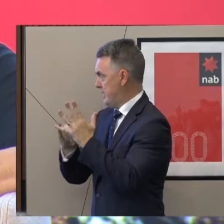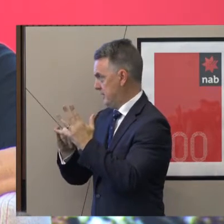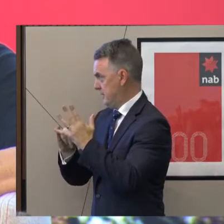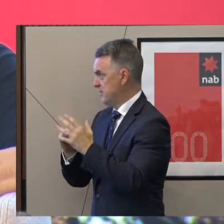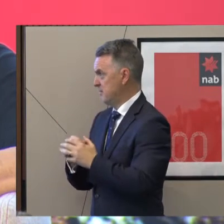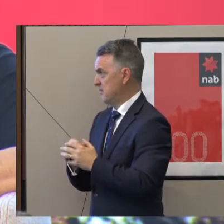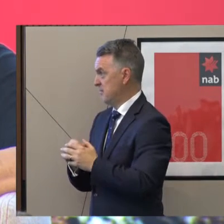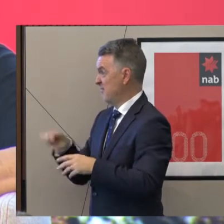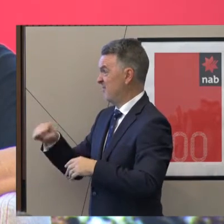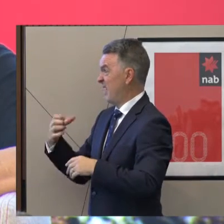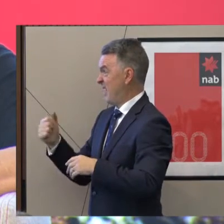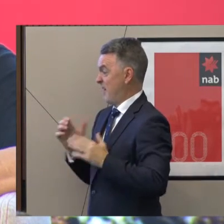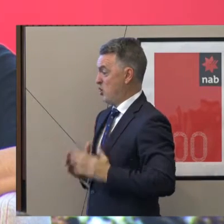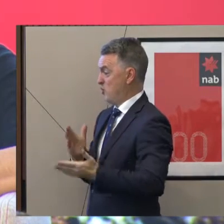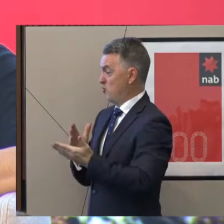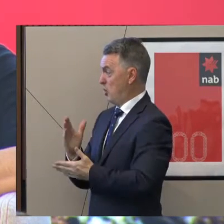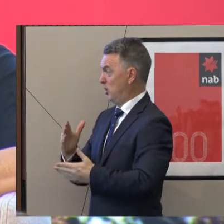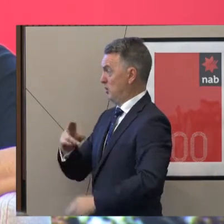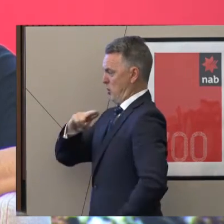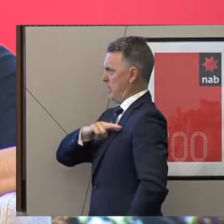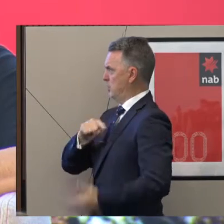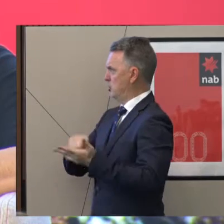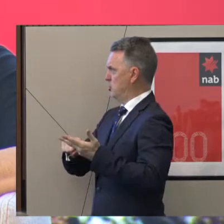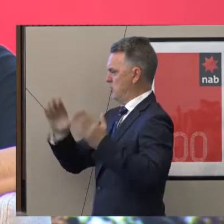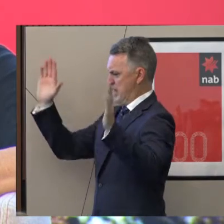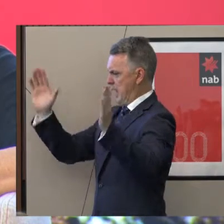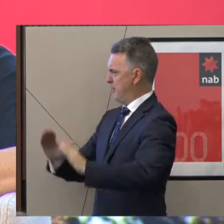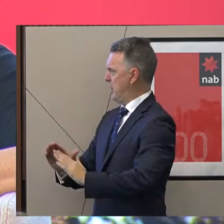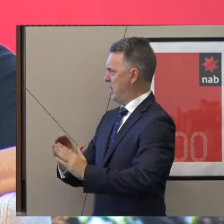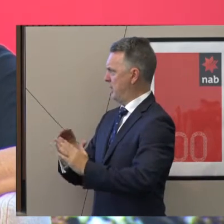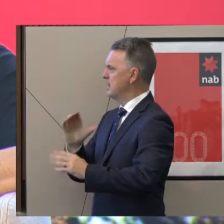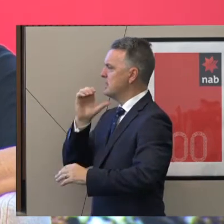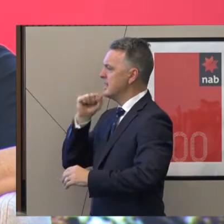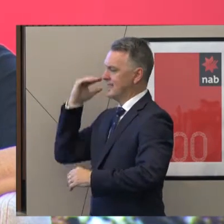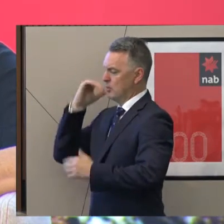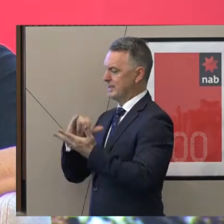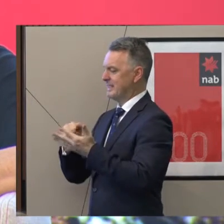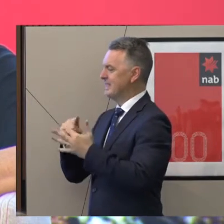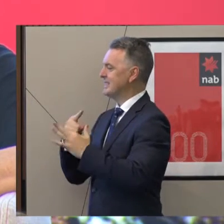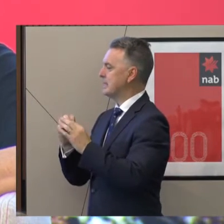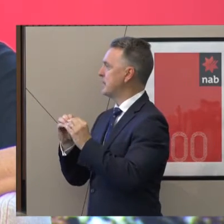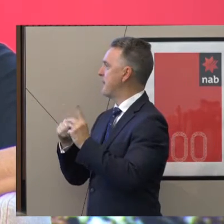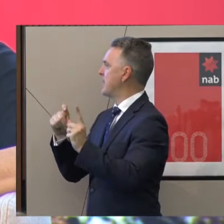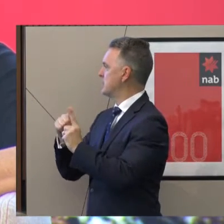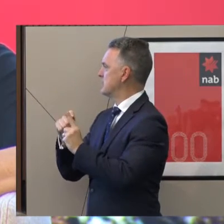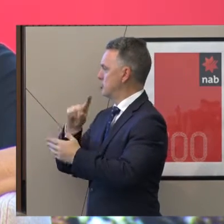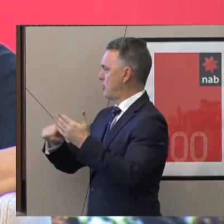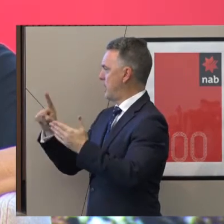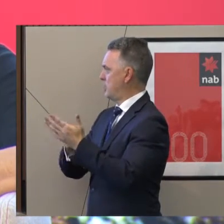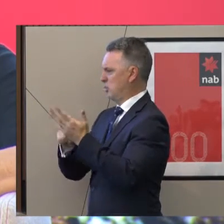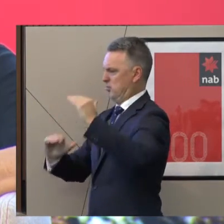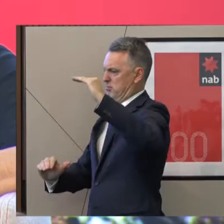is a human rights obligation to eliminate sex-based discrimination in order to achieve gender equity. It's at the